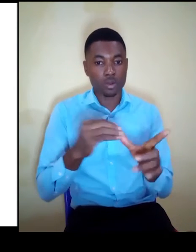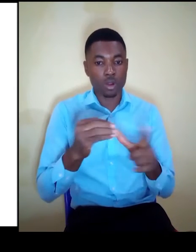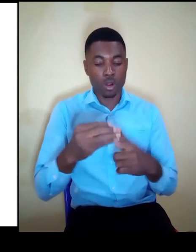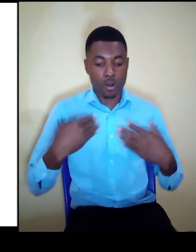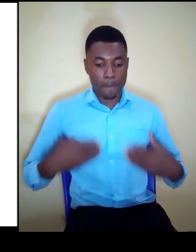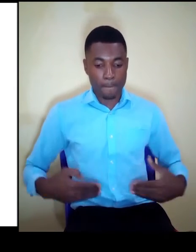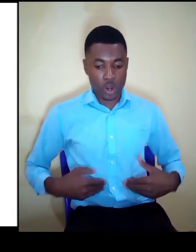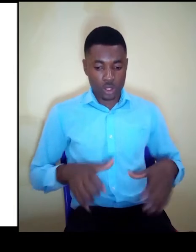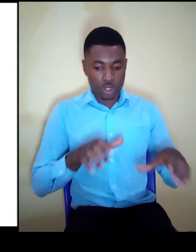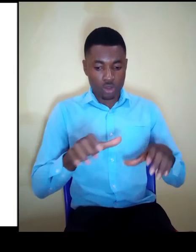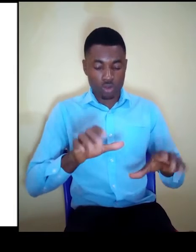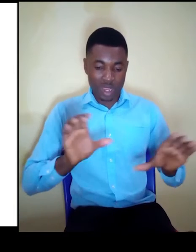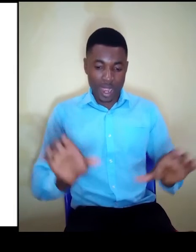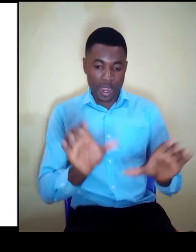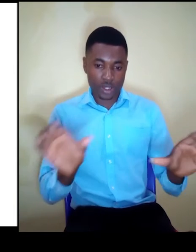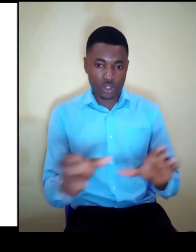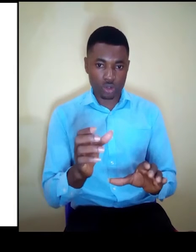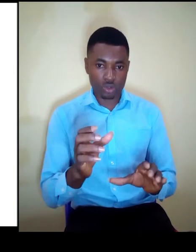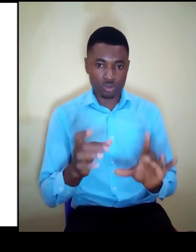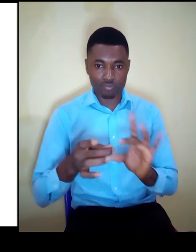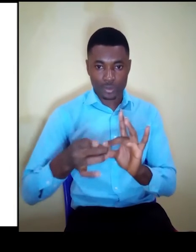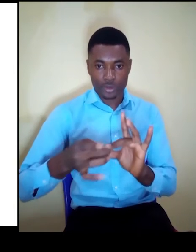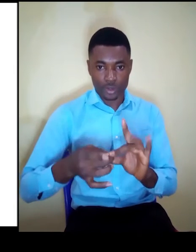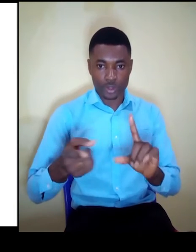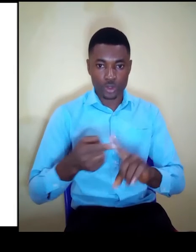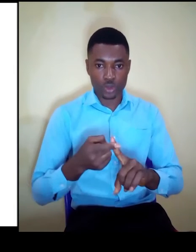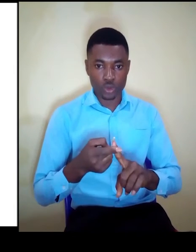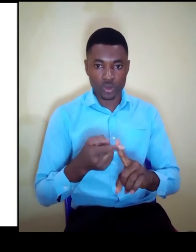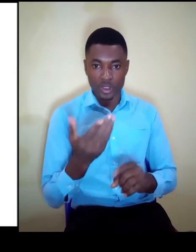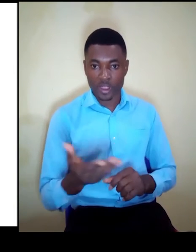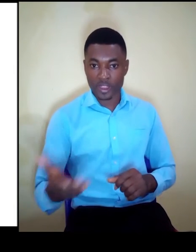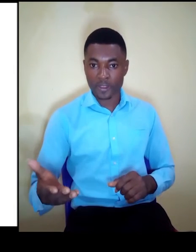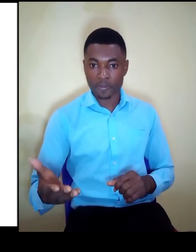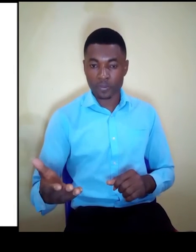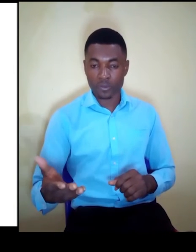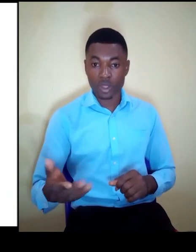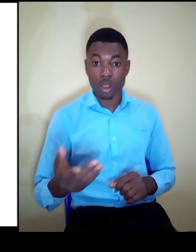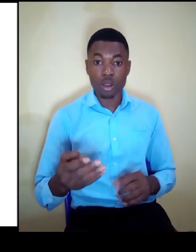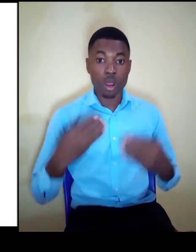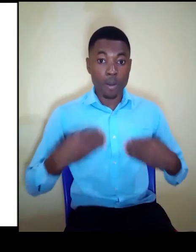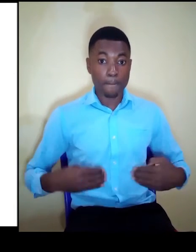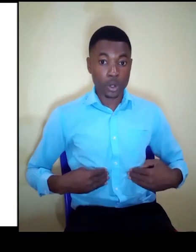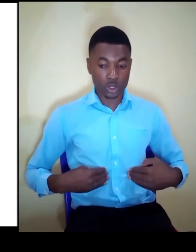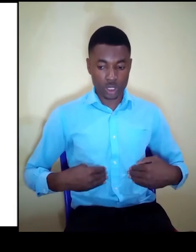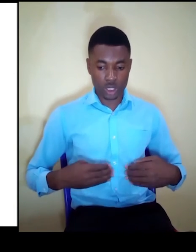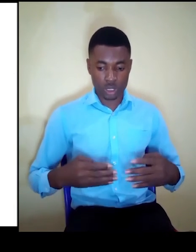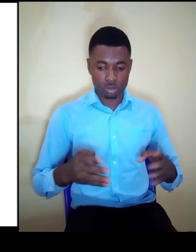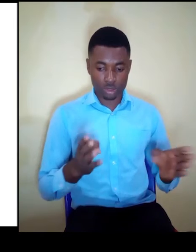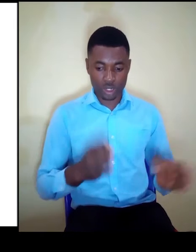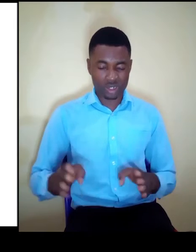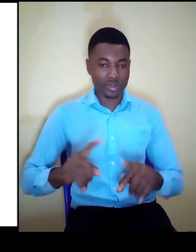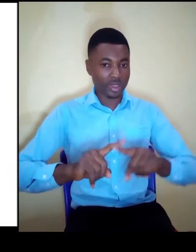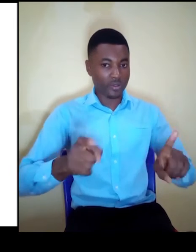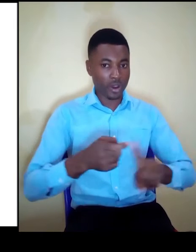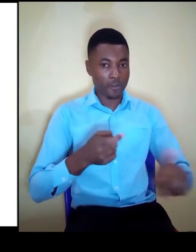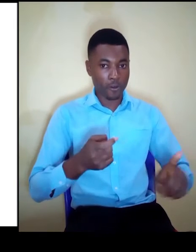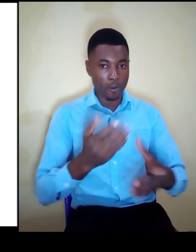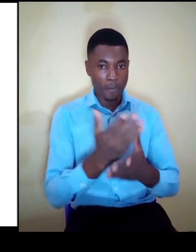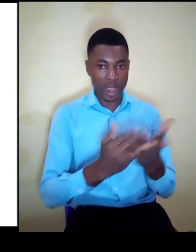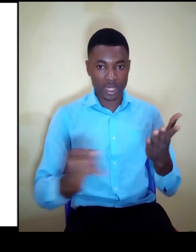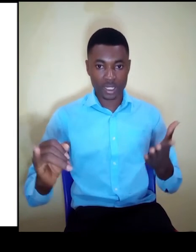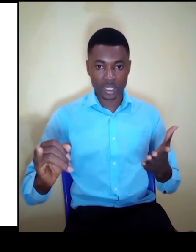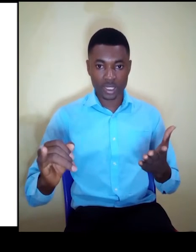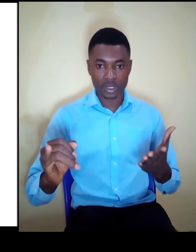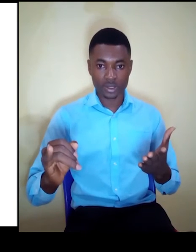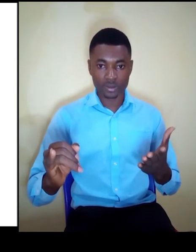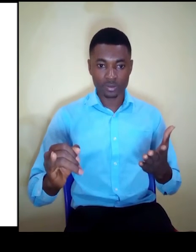performs actions related to the object. So body strategy is different from handling strategy. So we have an example